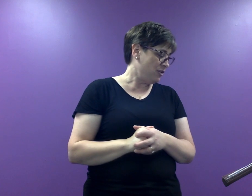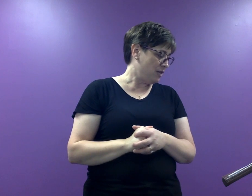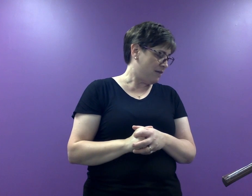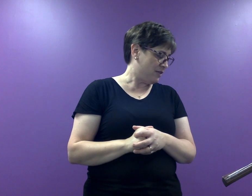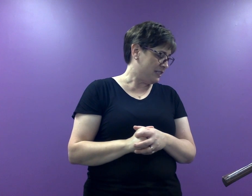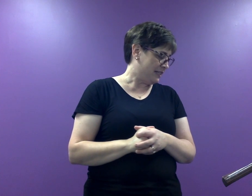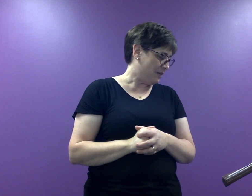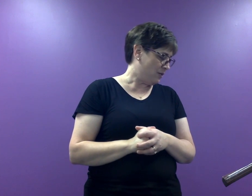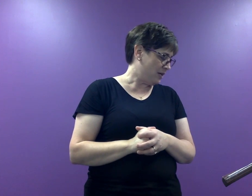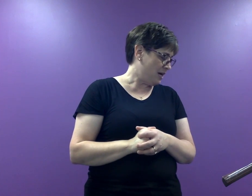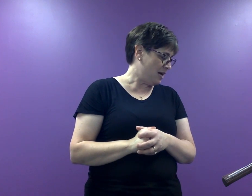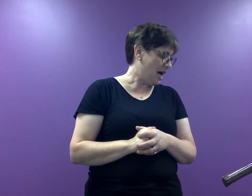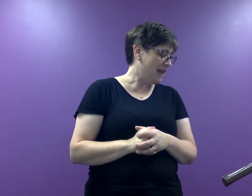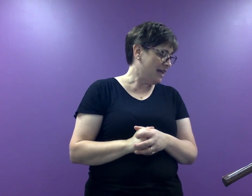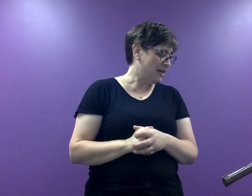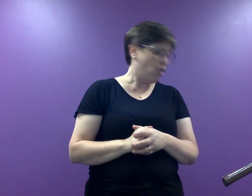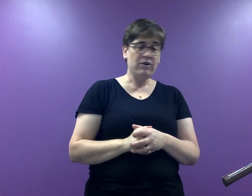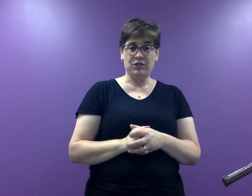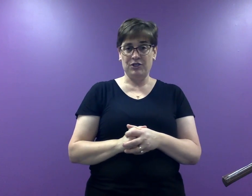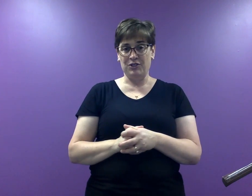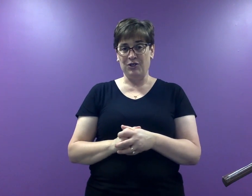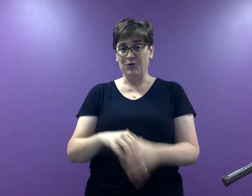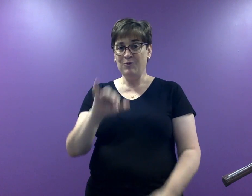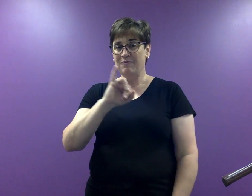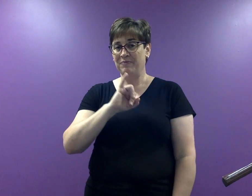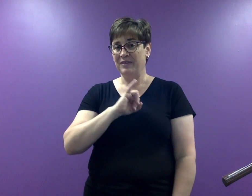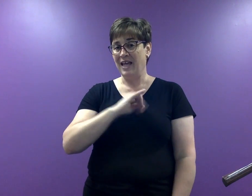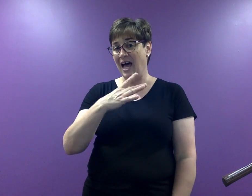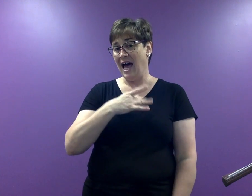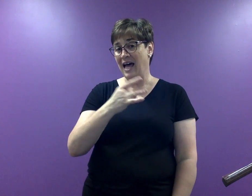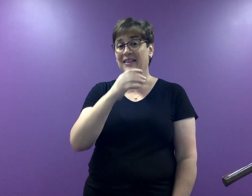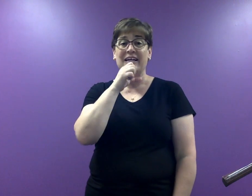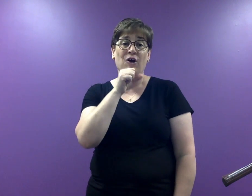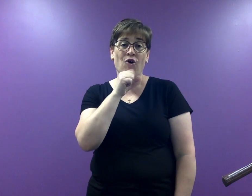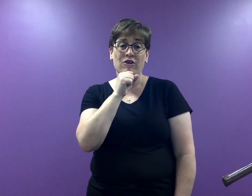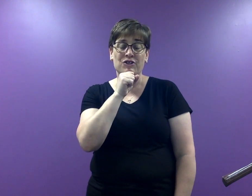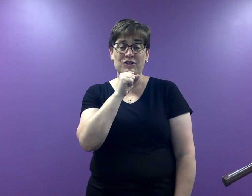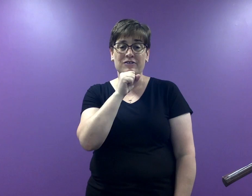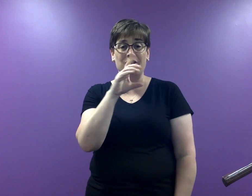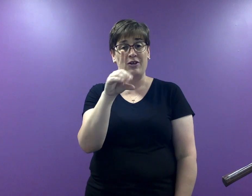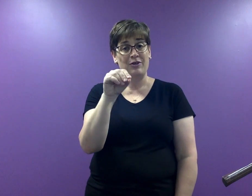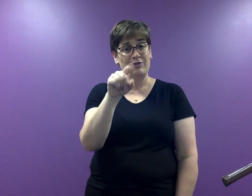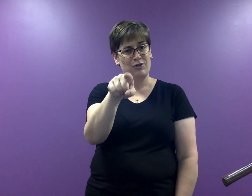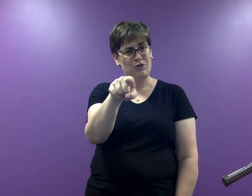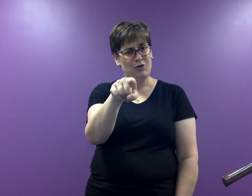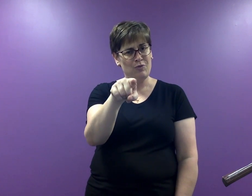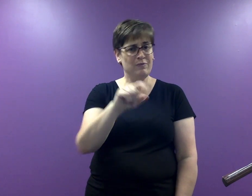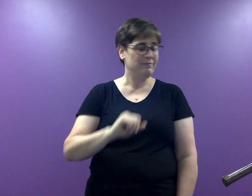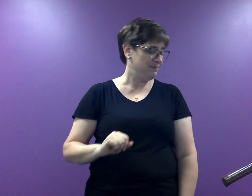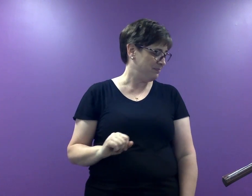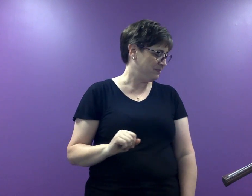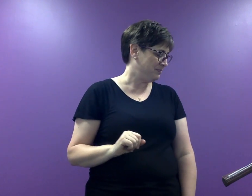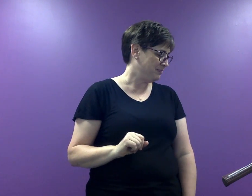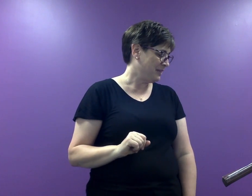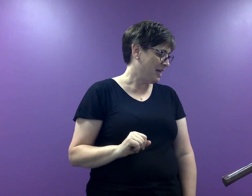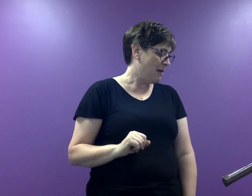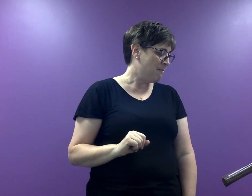I've already said that one. I like oranges. Do you? I like oranges. Do you? My